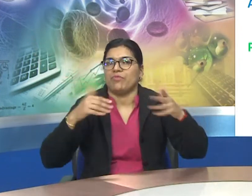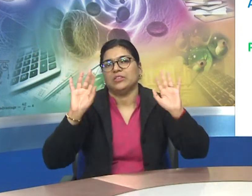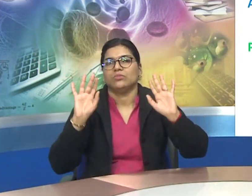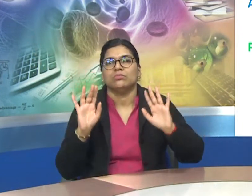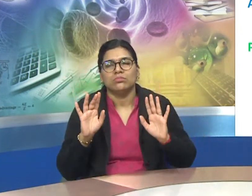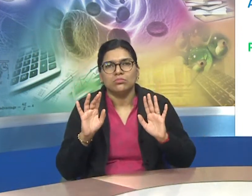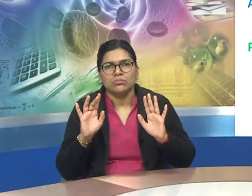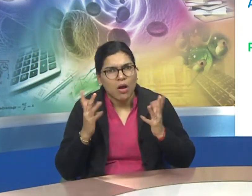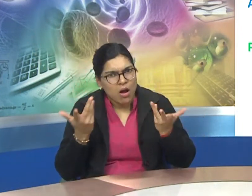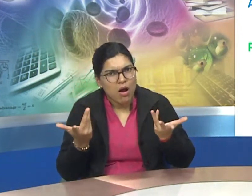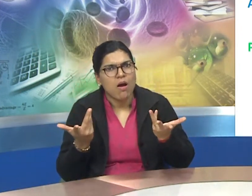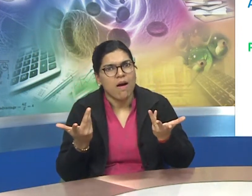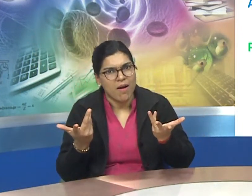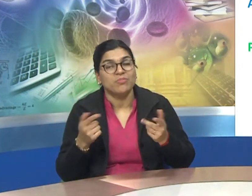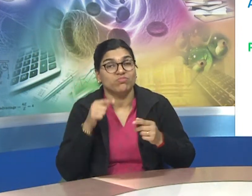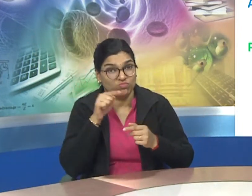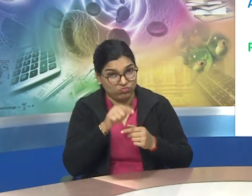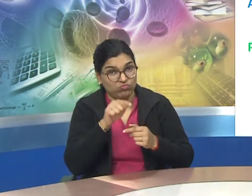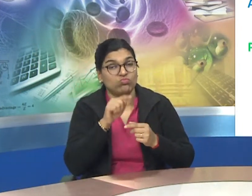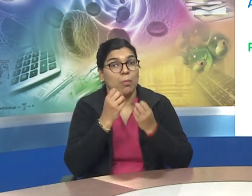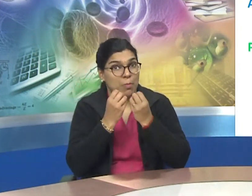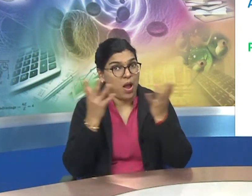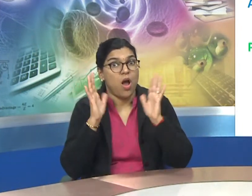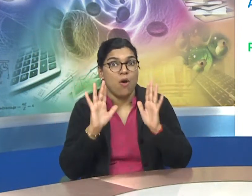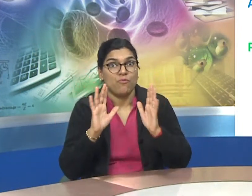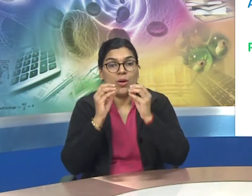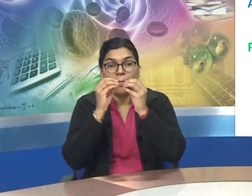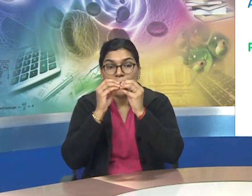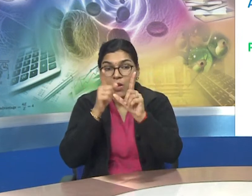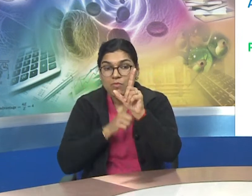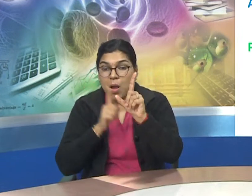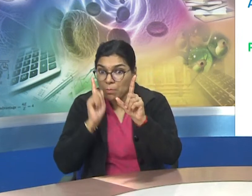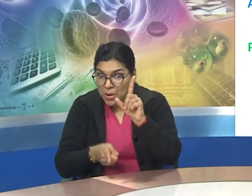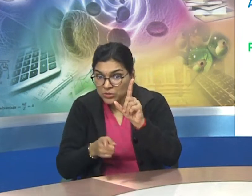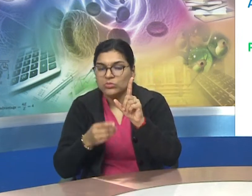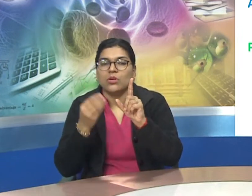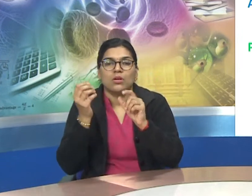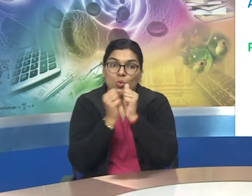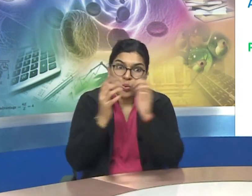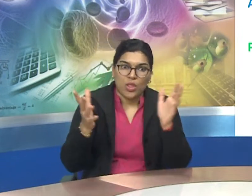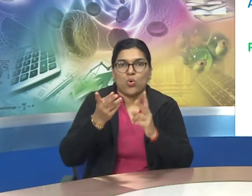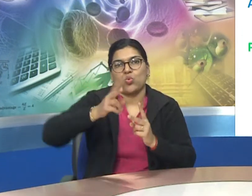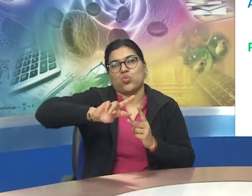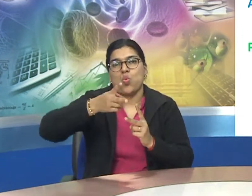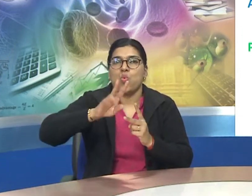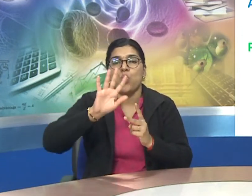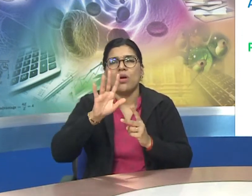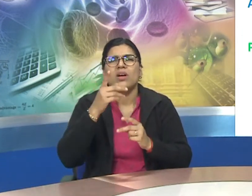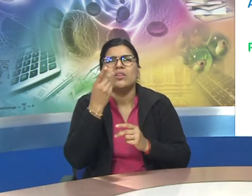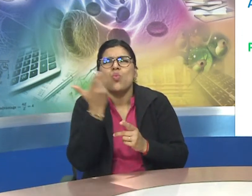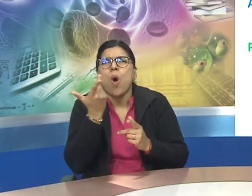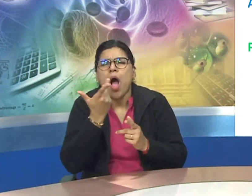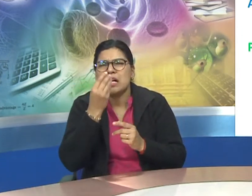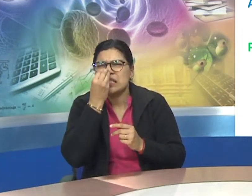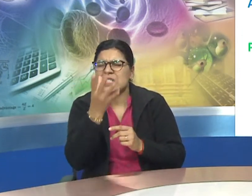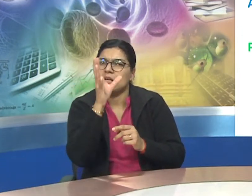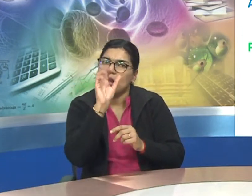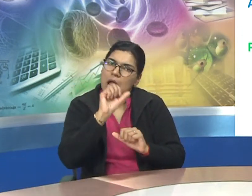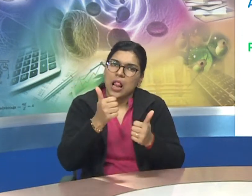The male or the female, man or the woman, nothing has been mentioned. By whom the window has been cleaned.